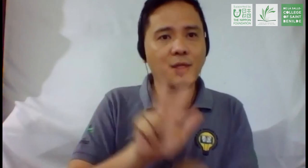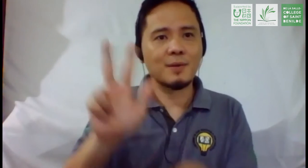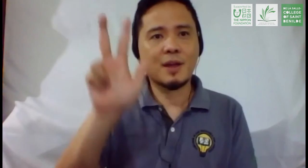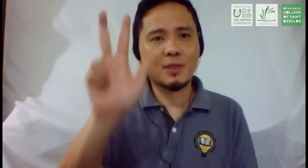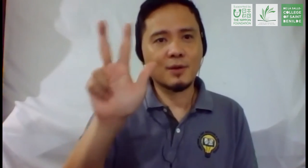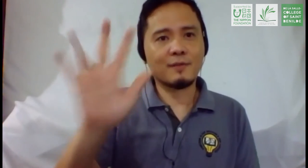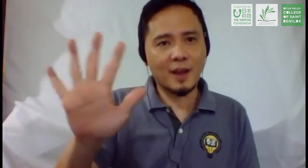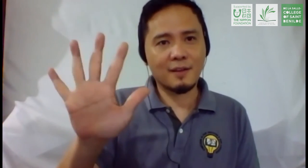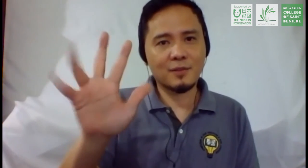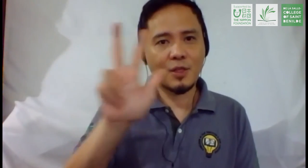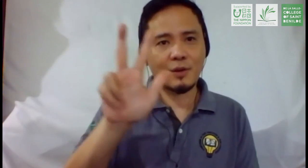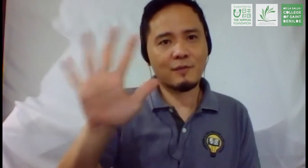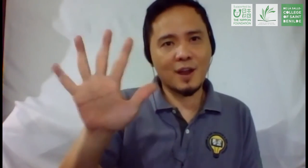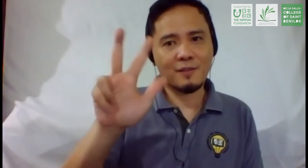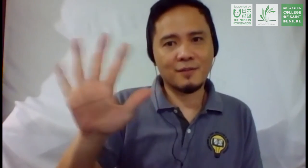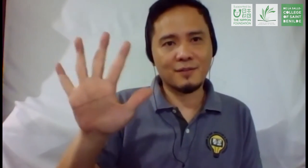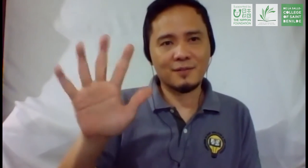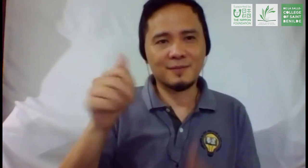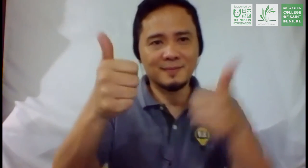Okay.